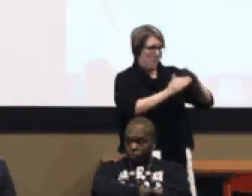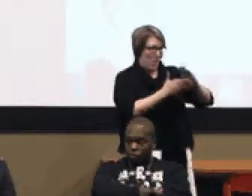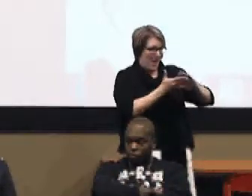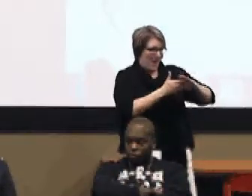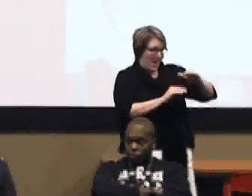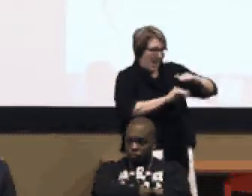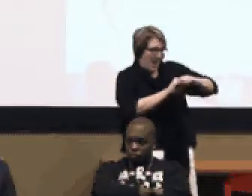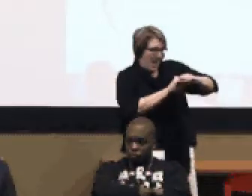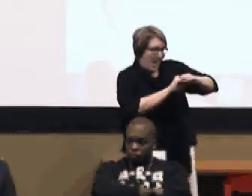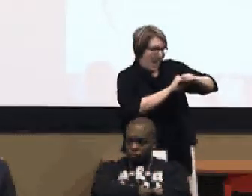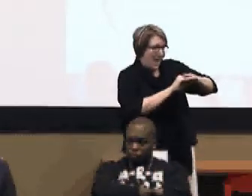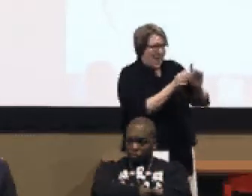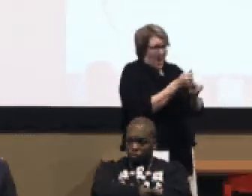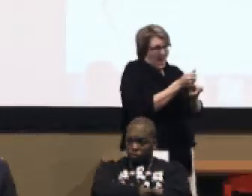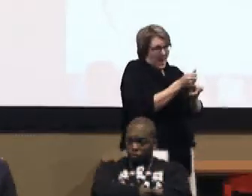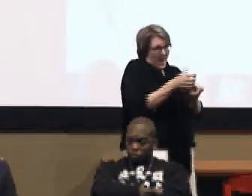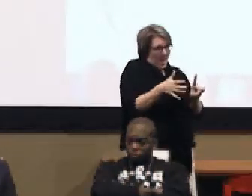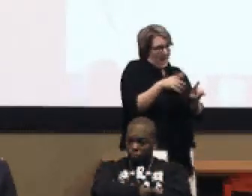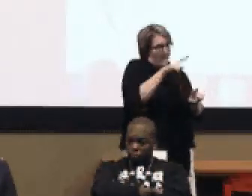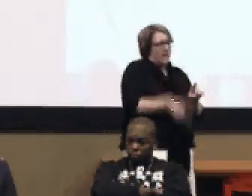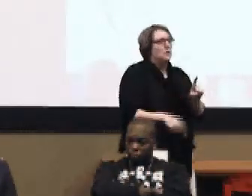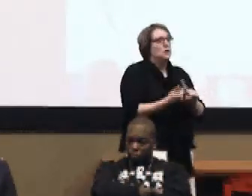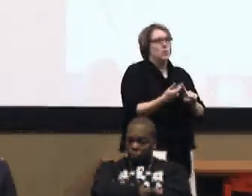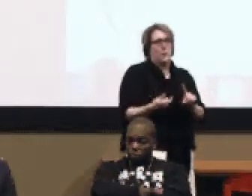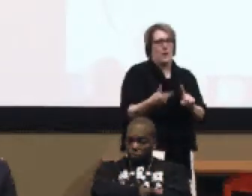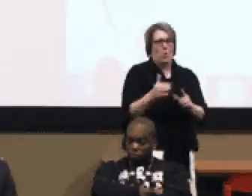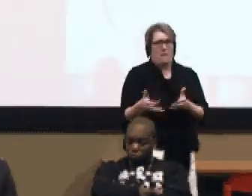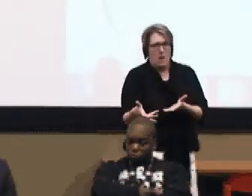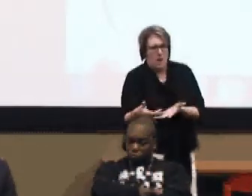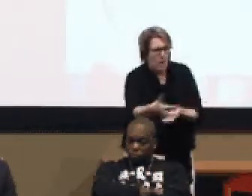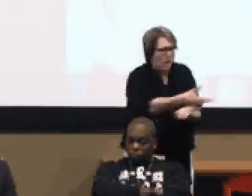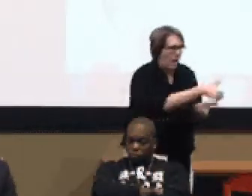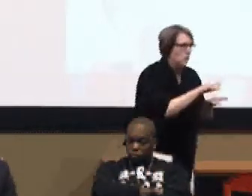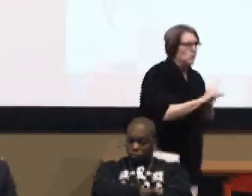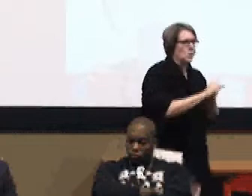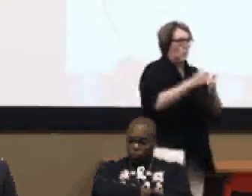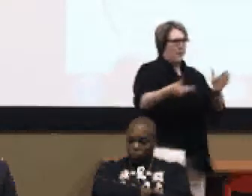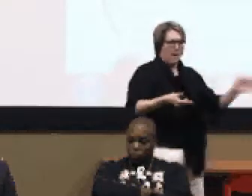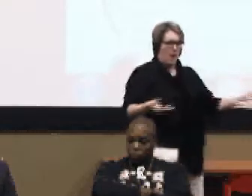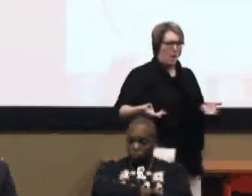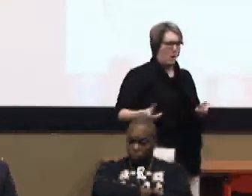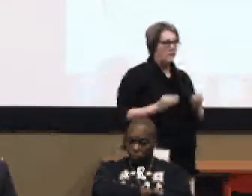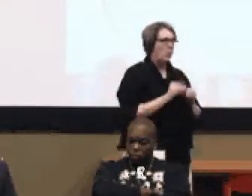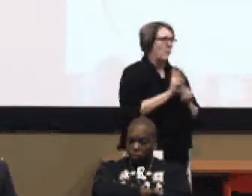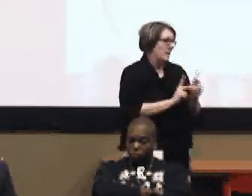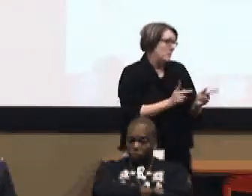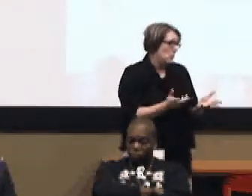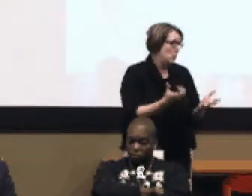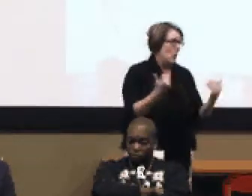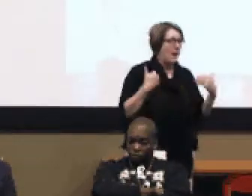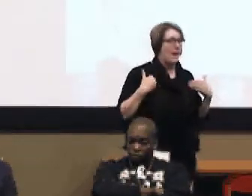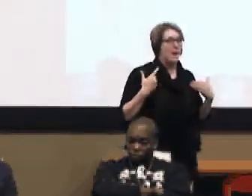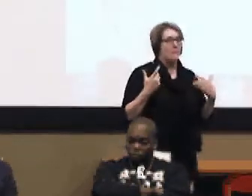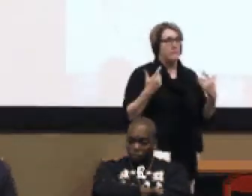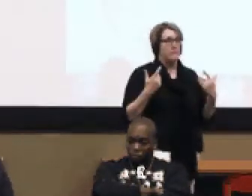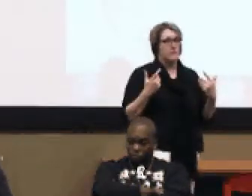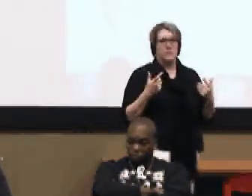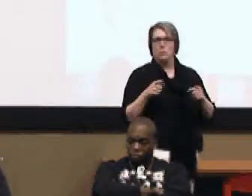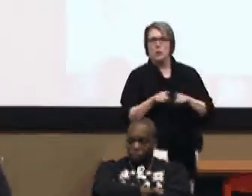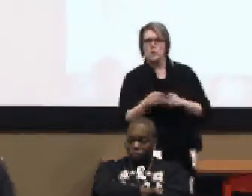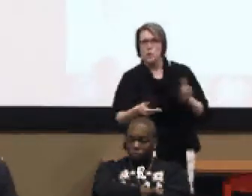there's no more you can grow until you get a whole bunch of capital so you can, higher more people. yeah, just Right. have more labor. We're also hiring, by